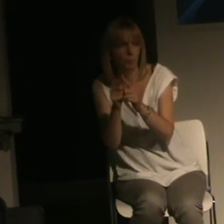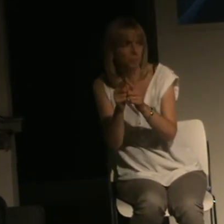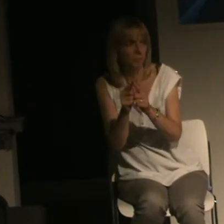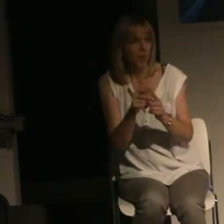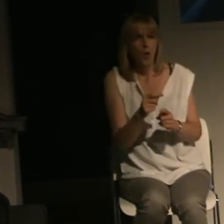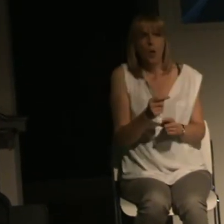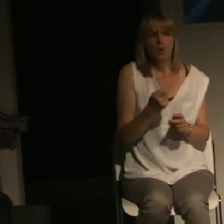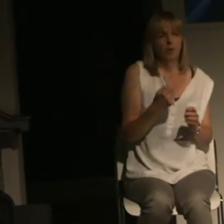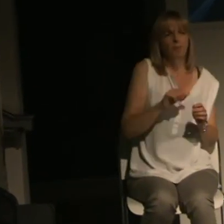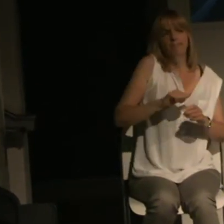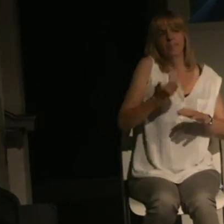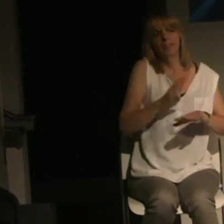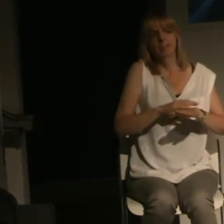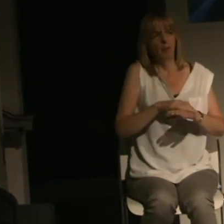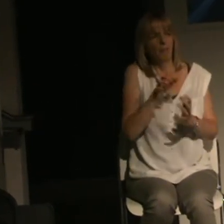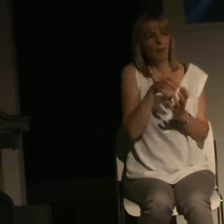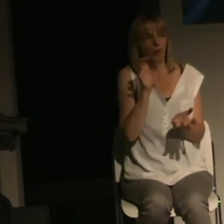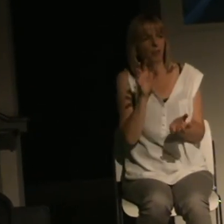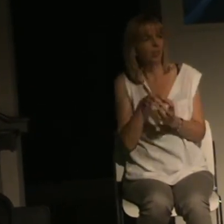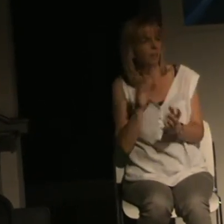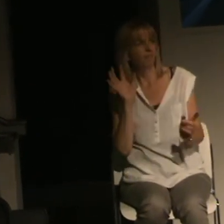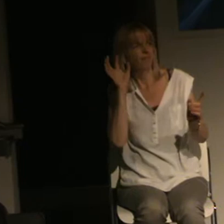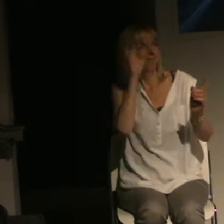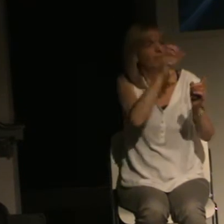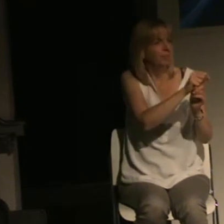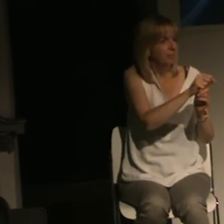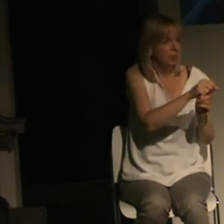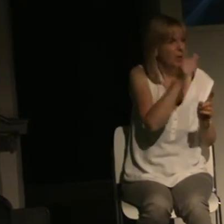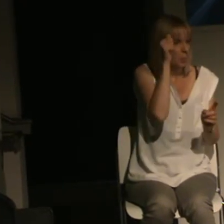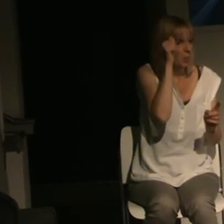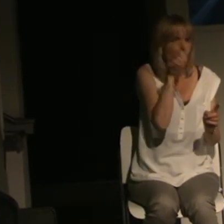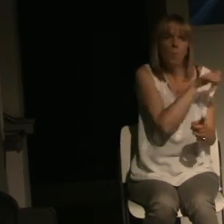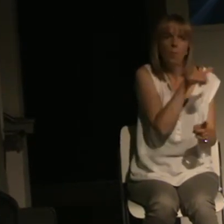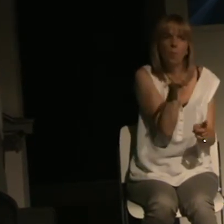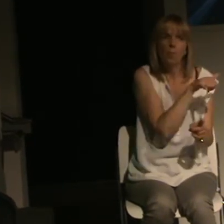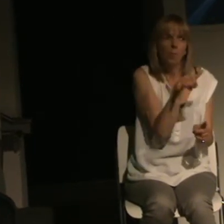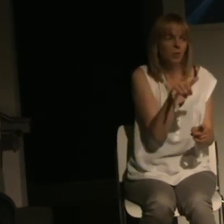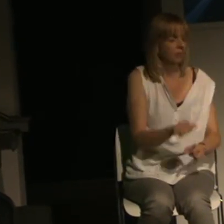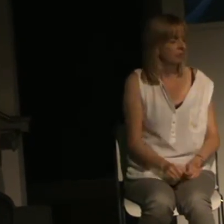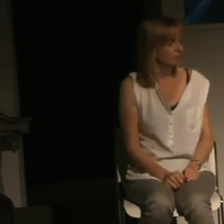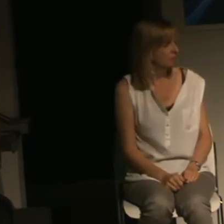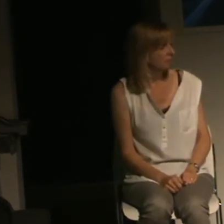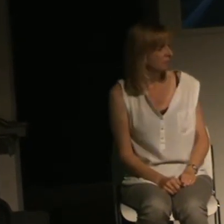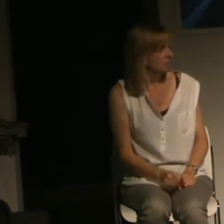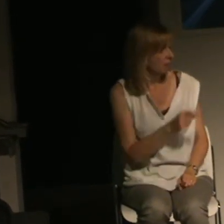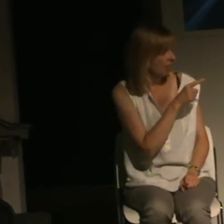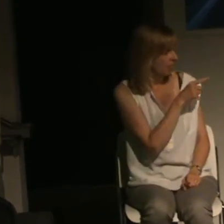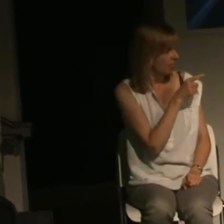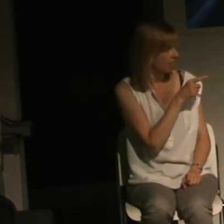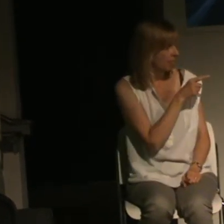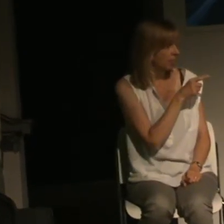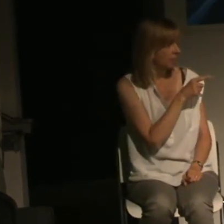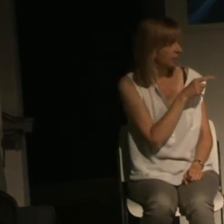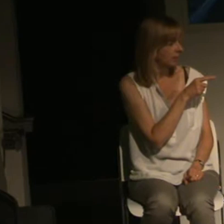you, you'll be able to tell the difference next time. You're unlikely to be attacked by our other suspect,